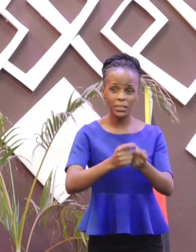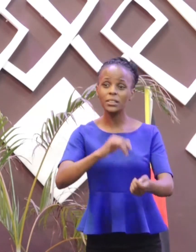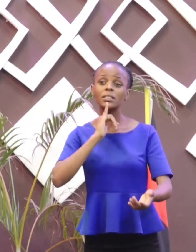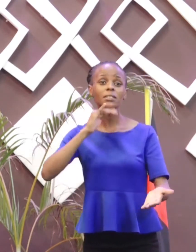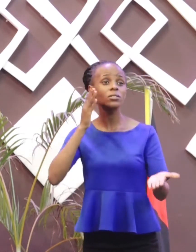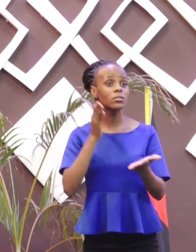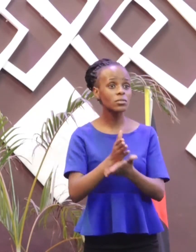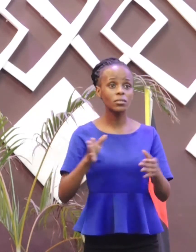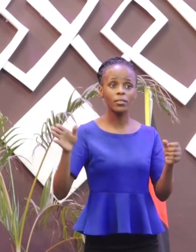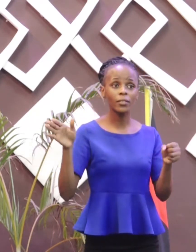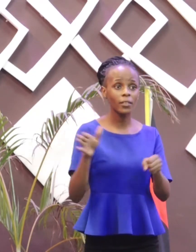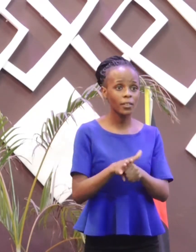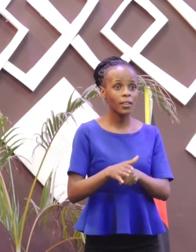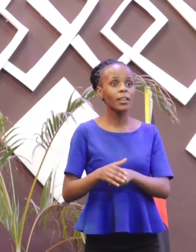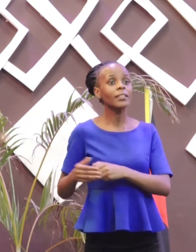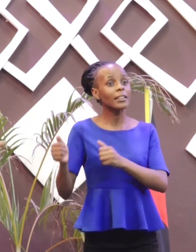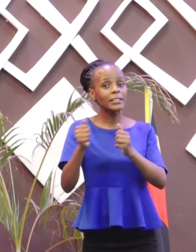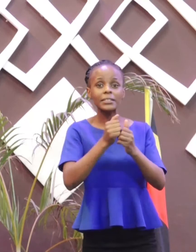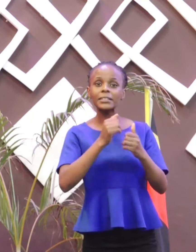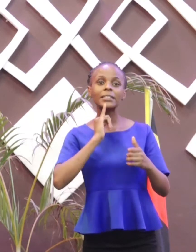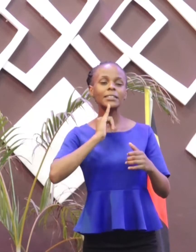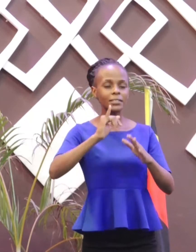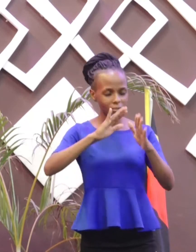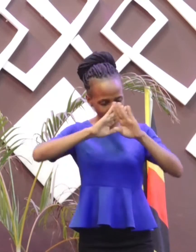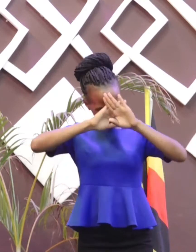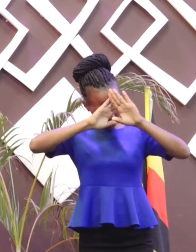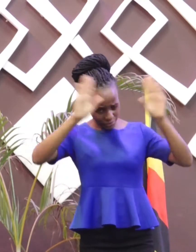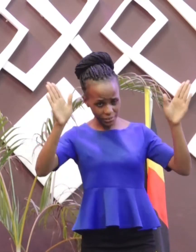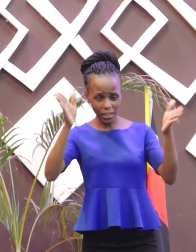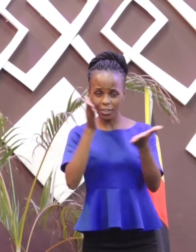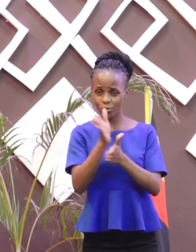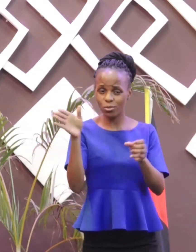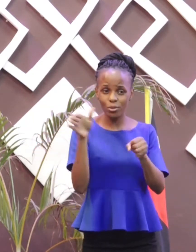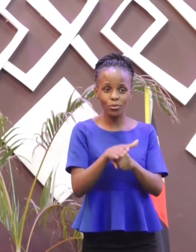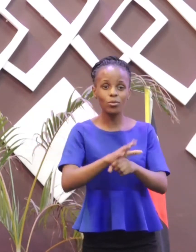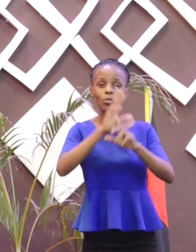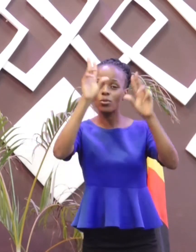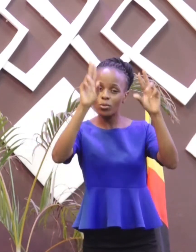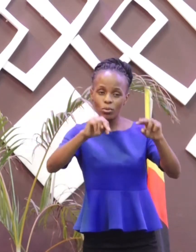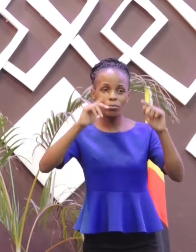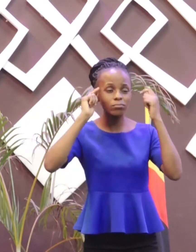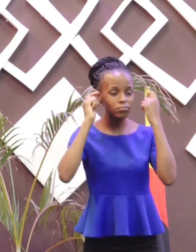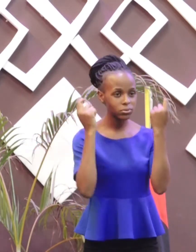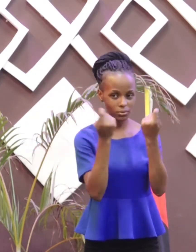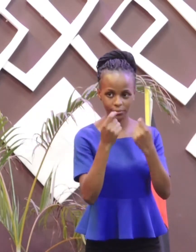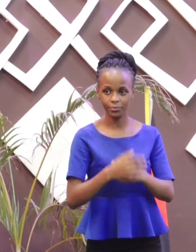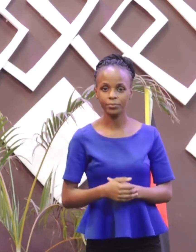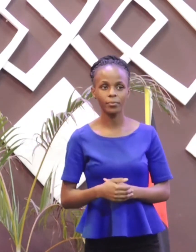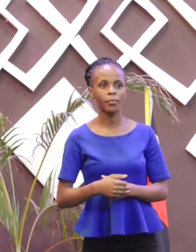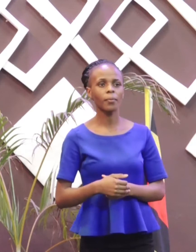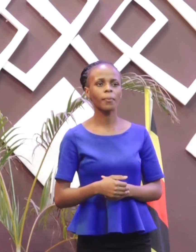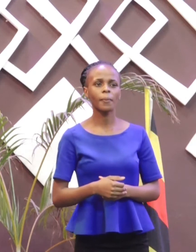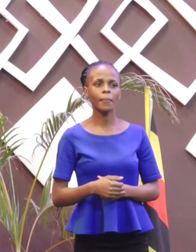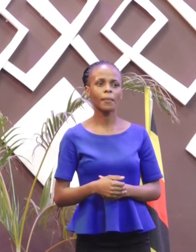okwamazima okuli genuine, that the genuineness of your faith,